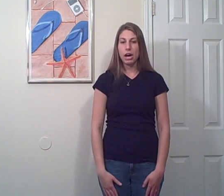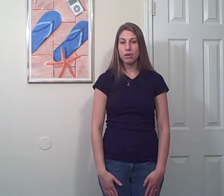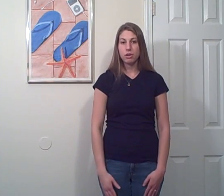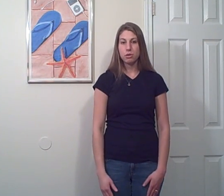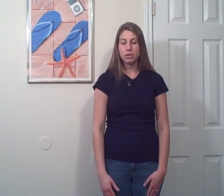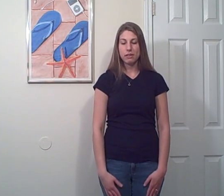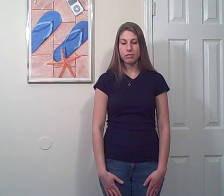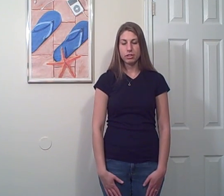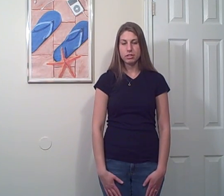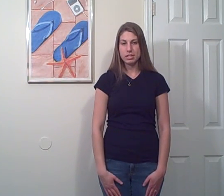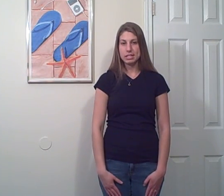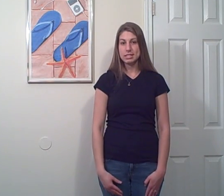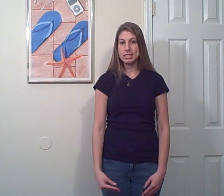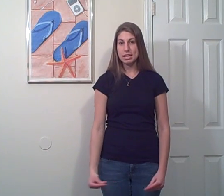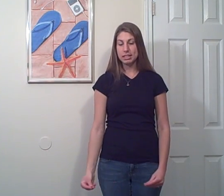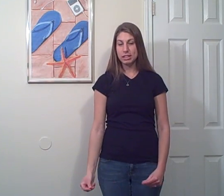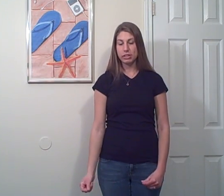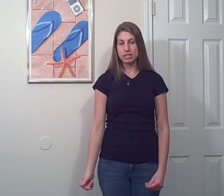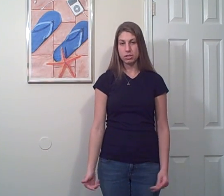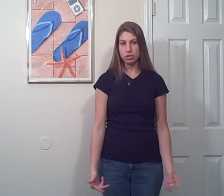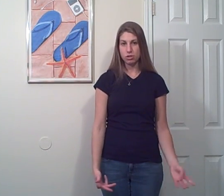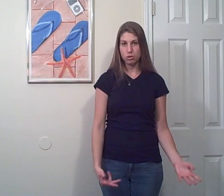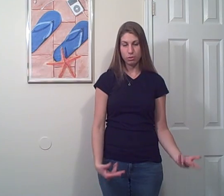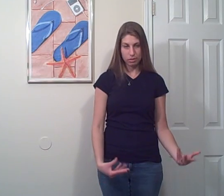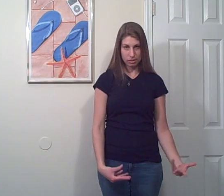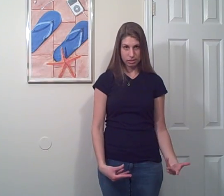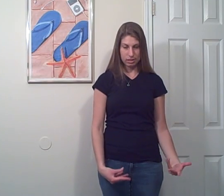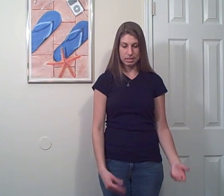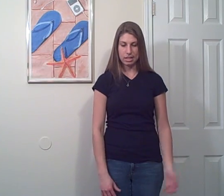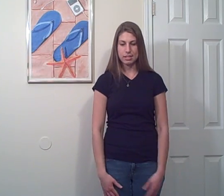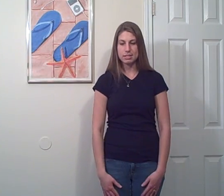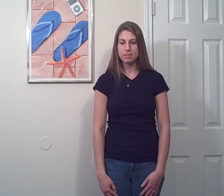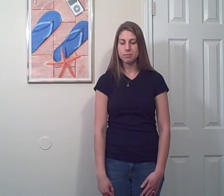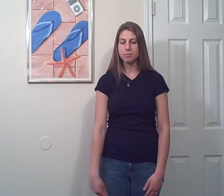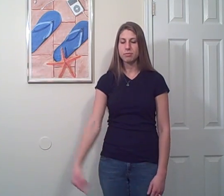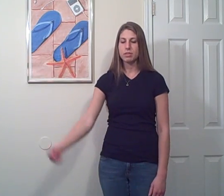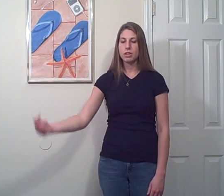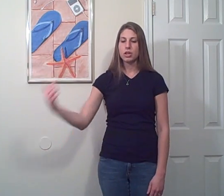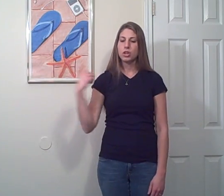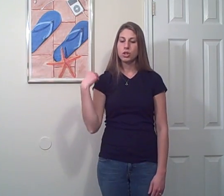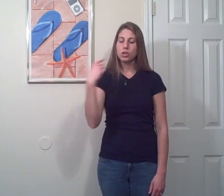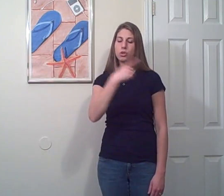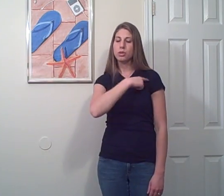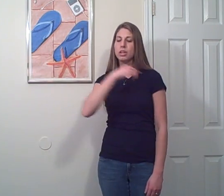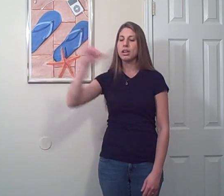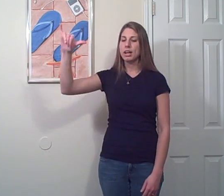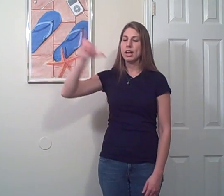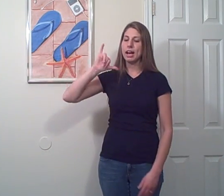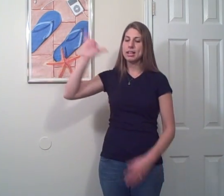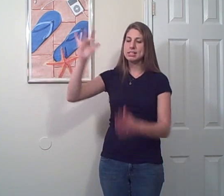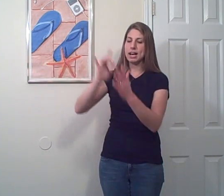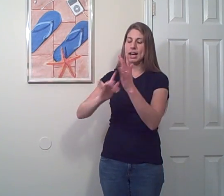I'll go through that verse and say the lyrics and do the signs. You were as I,